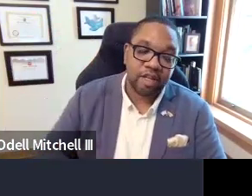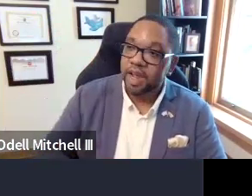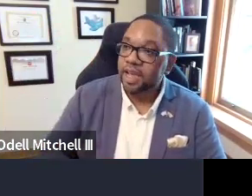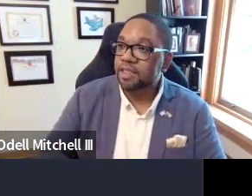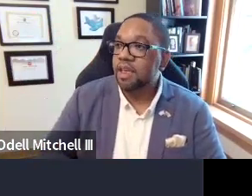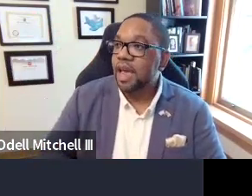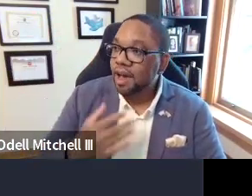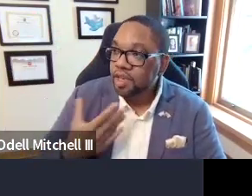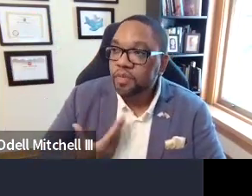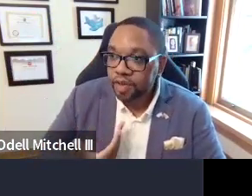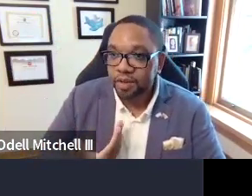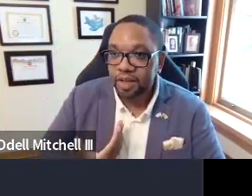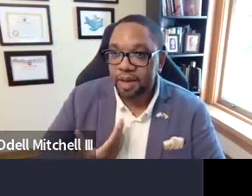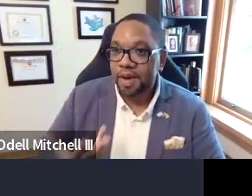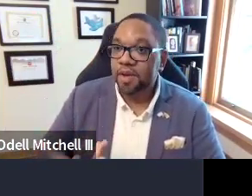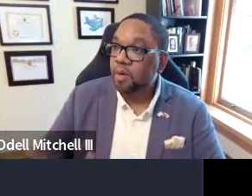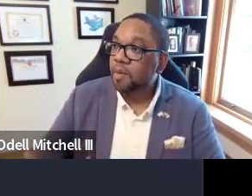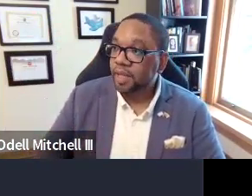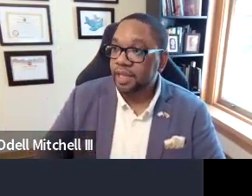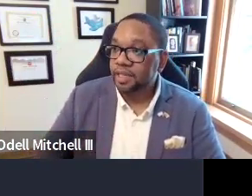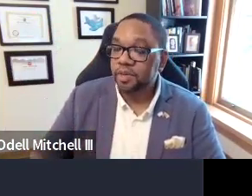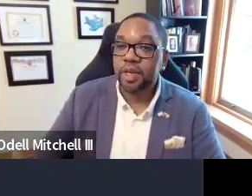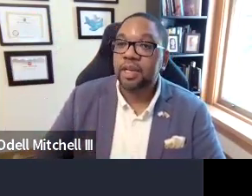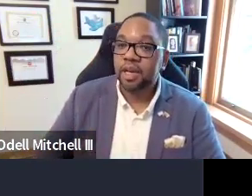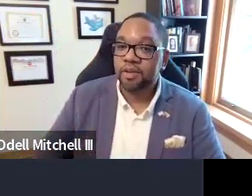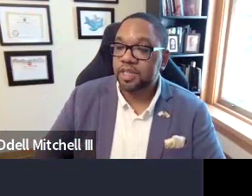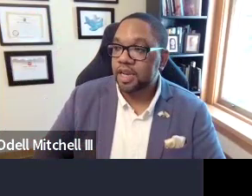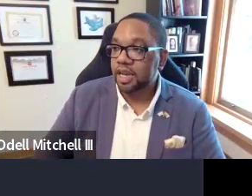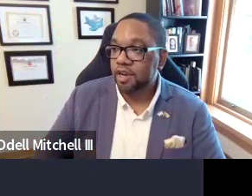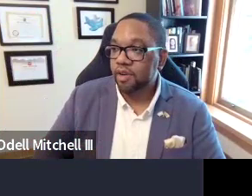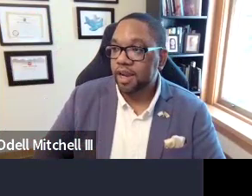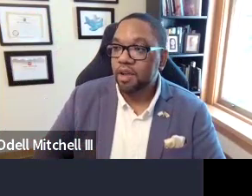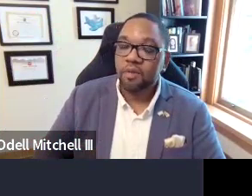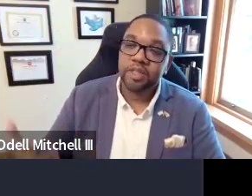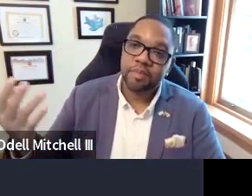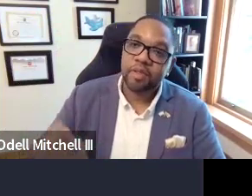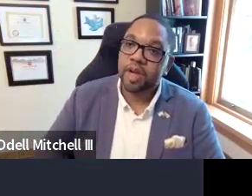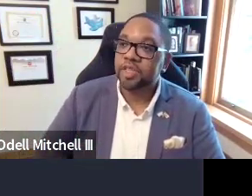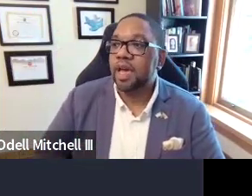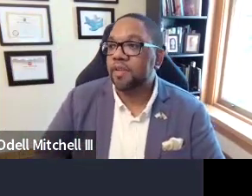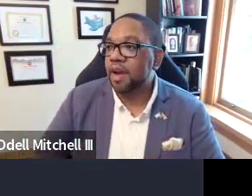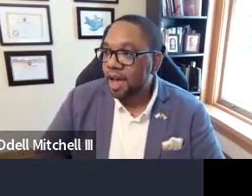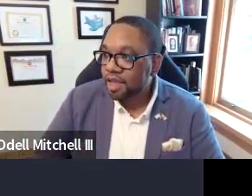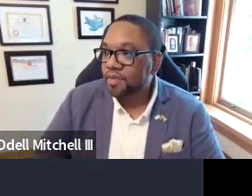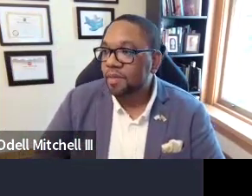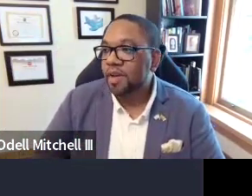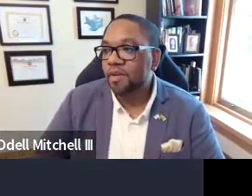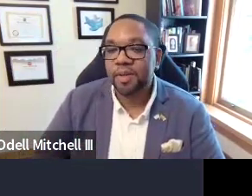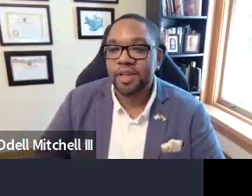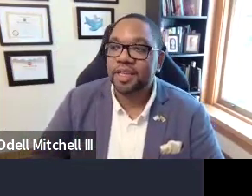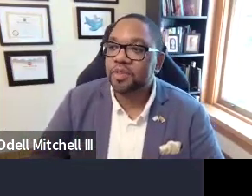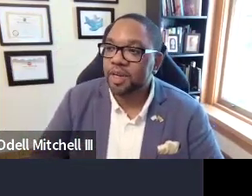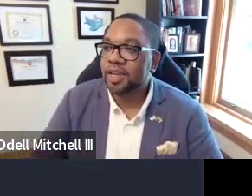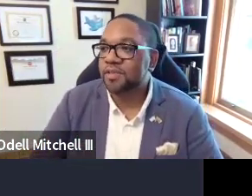about contracts, how do you feel about your ability to read and understand a contract? What's some of the range you have here? How do you feel about